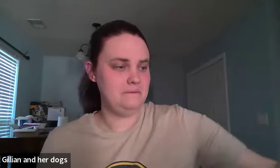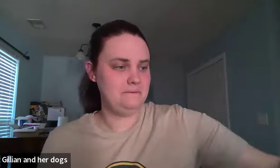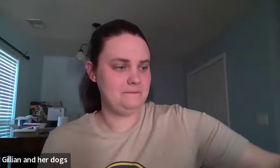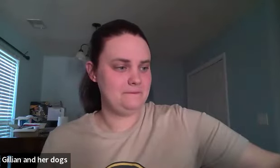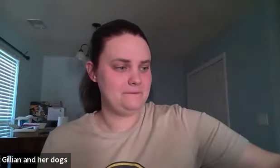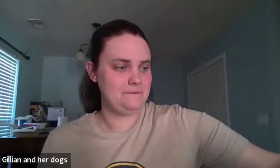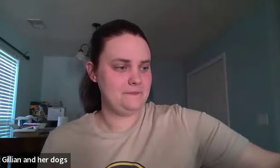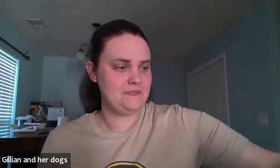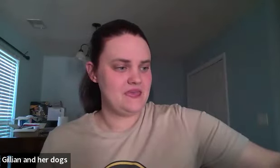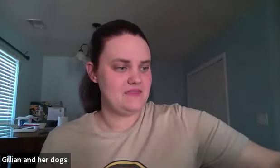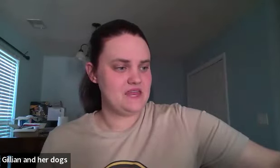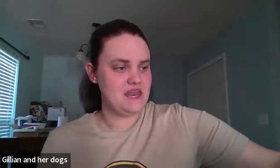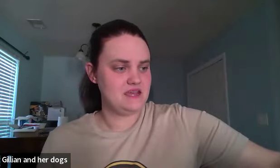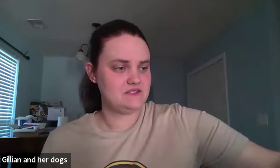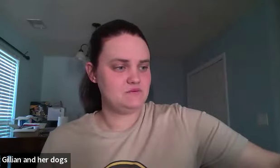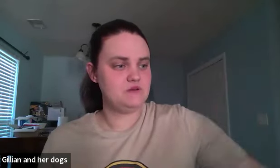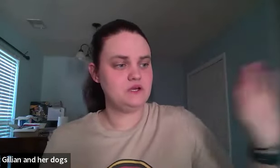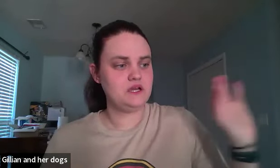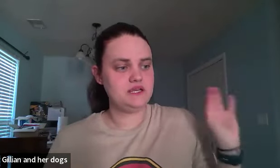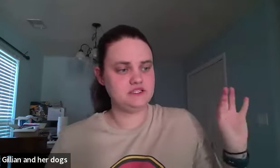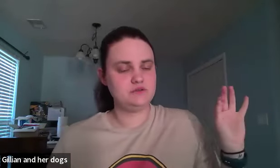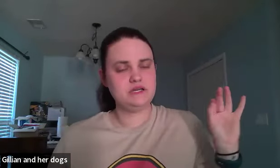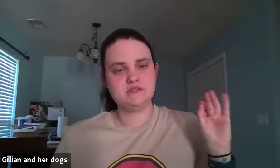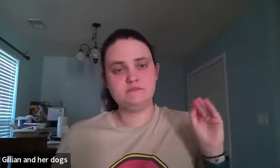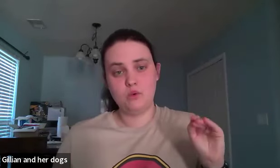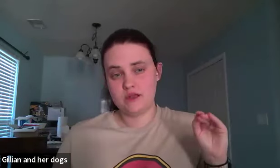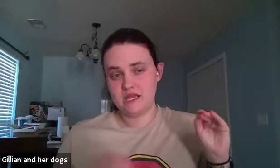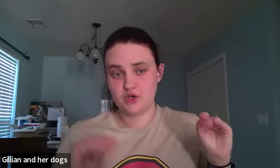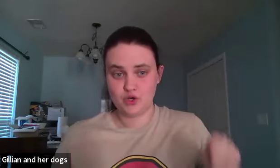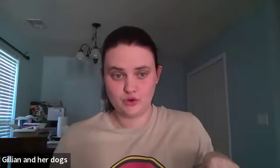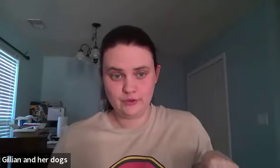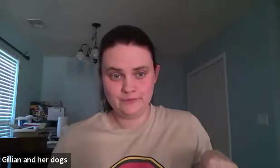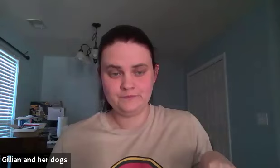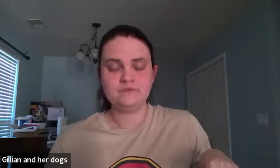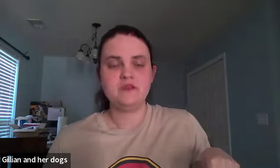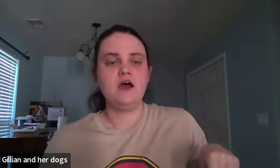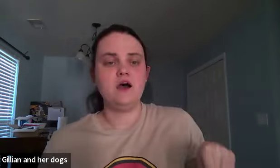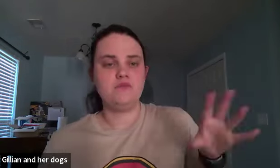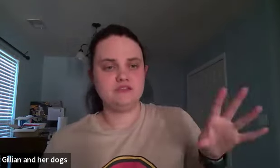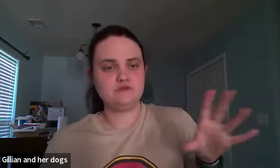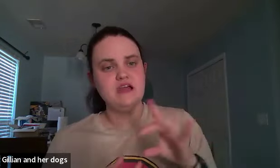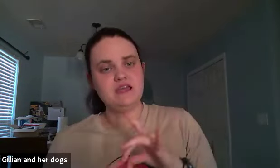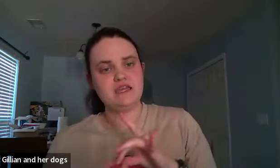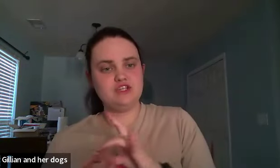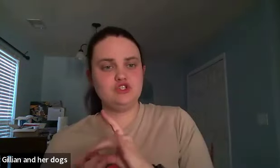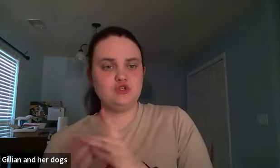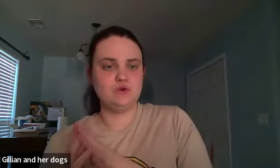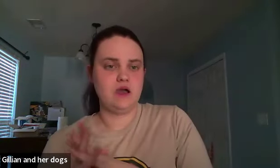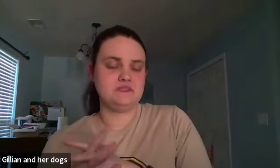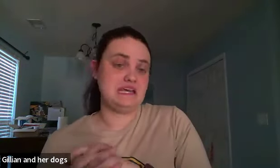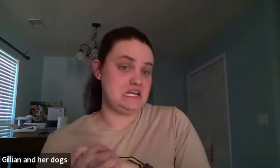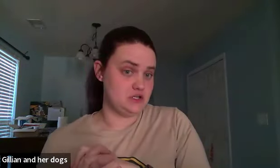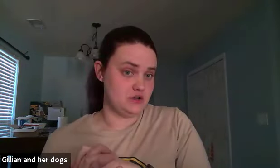Okay. The next one we're going to do is boy and girl. This will tie into son and